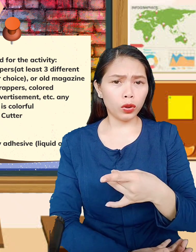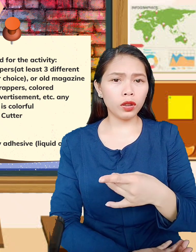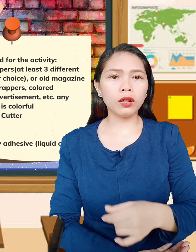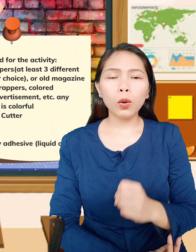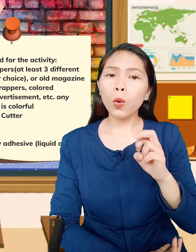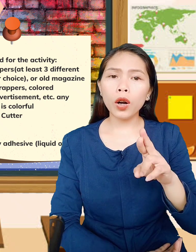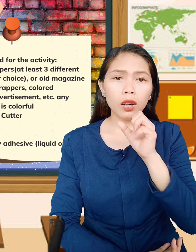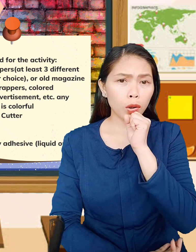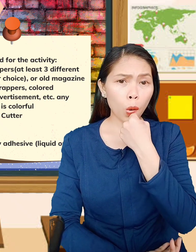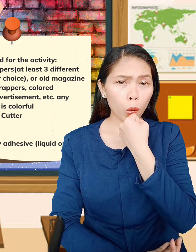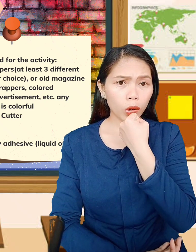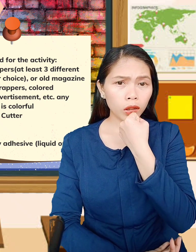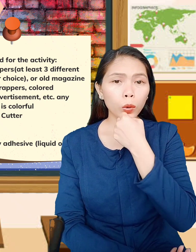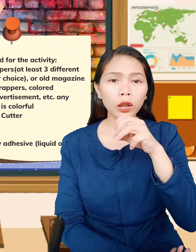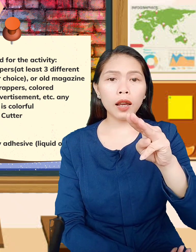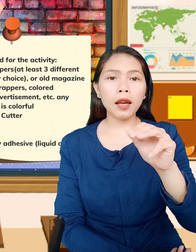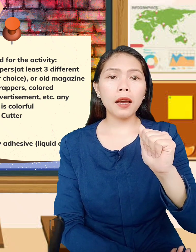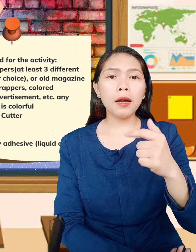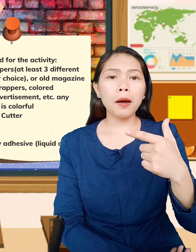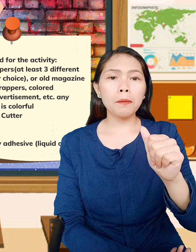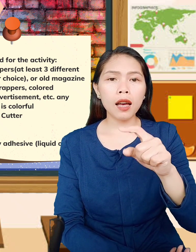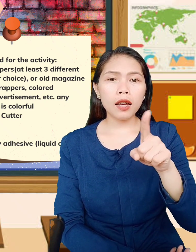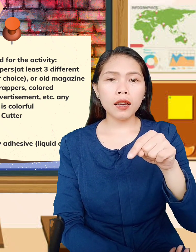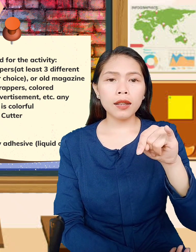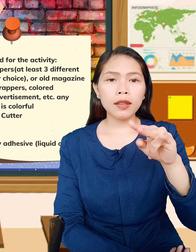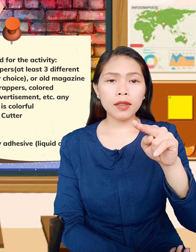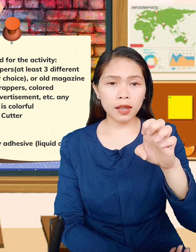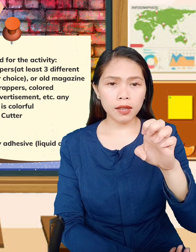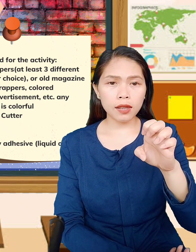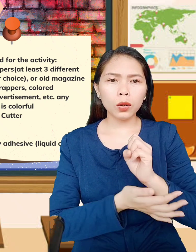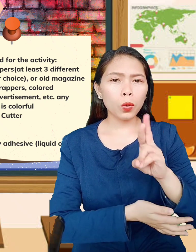your choice, or old magazine pages,